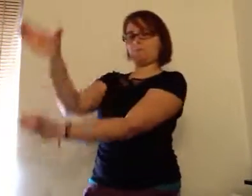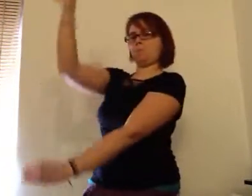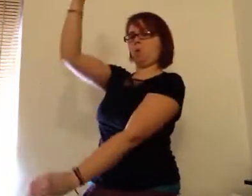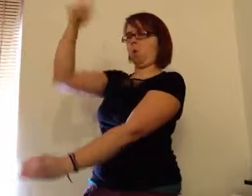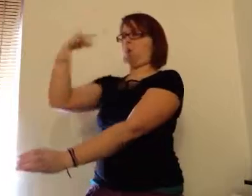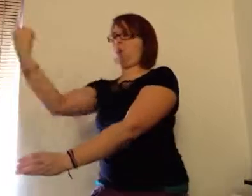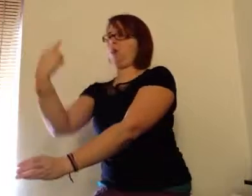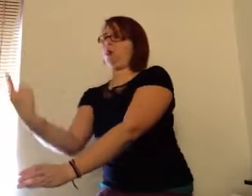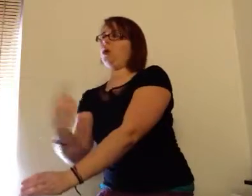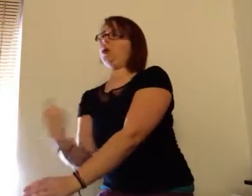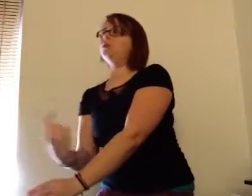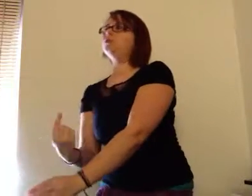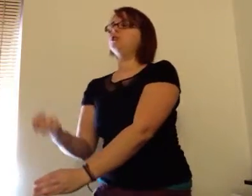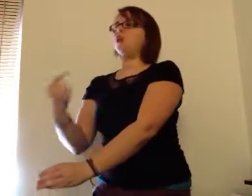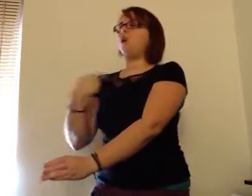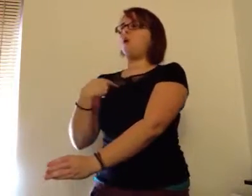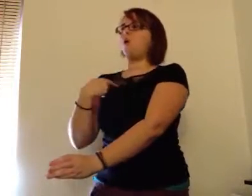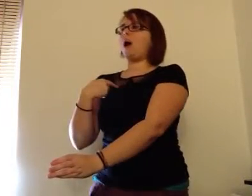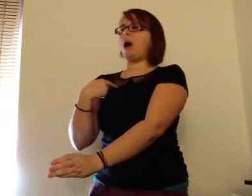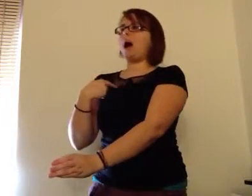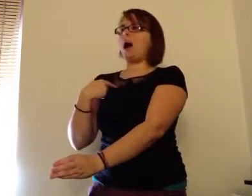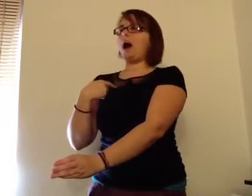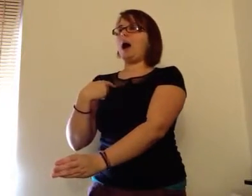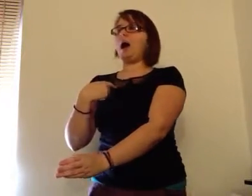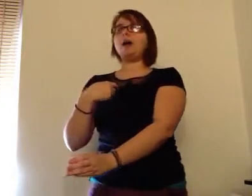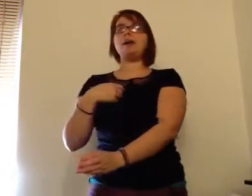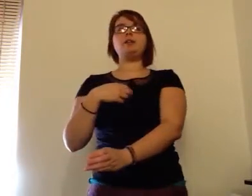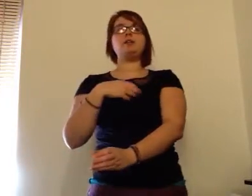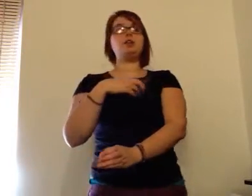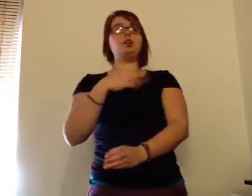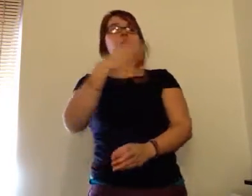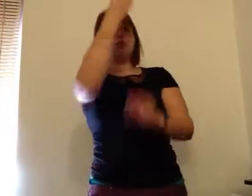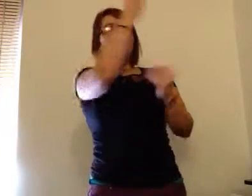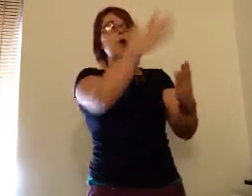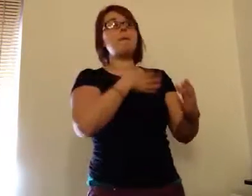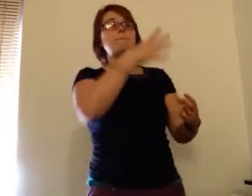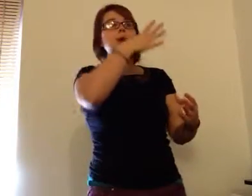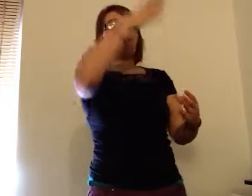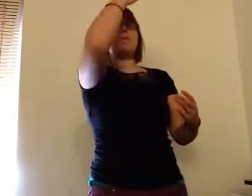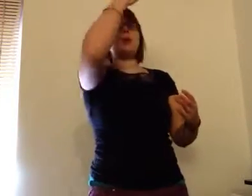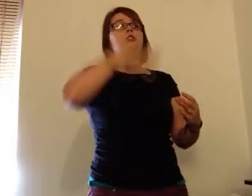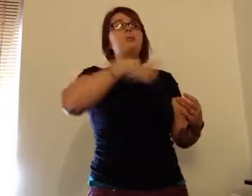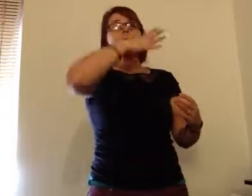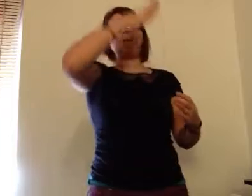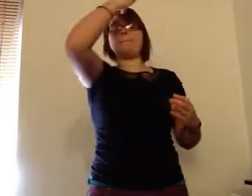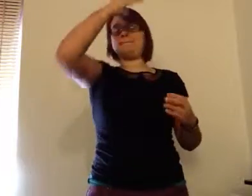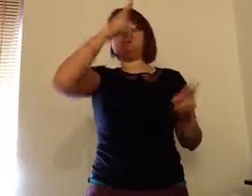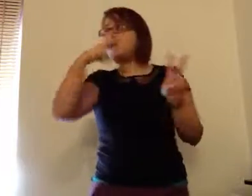and Jen came over too. And my parents looked at me and they like, ah, it's a snake. And Jennifer was